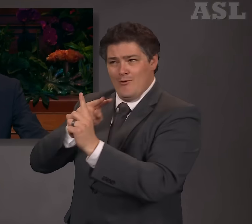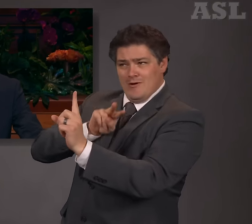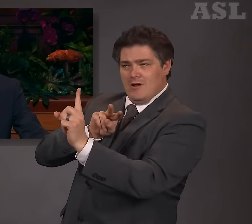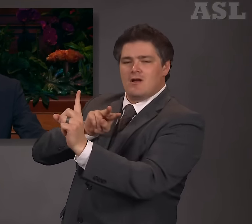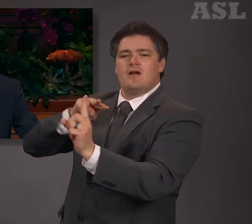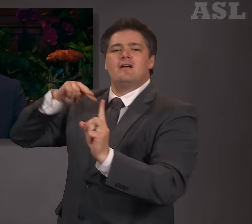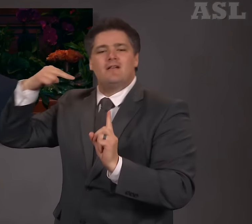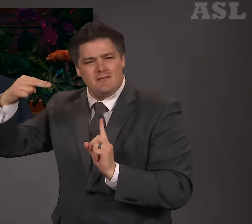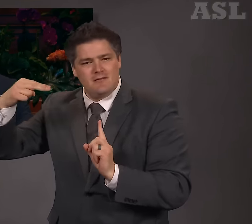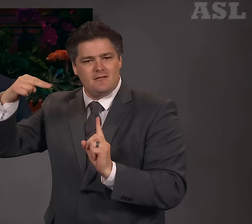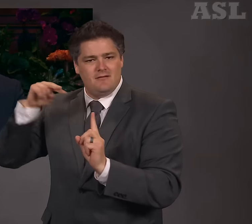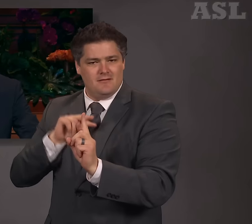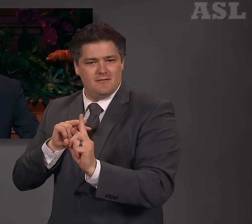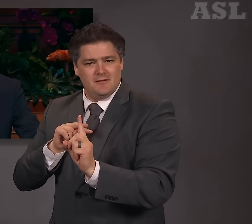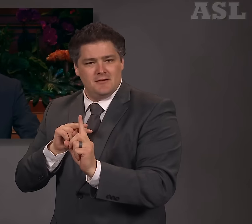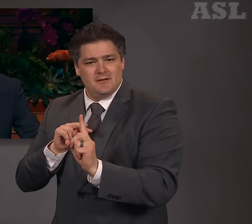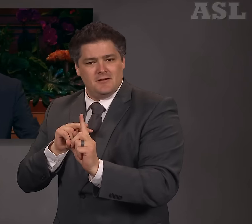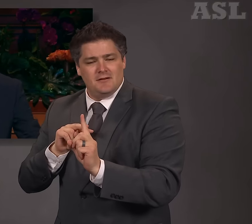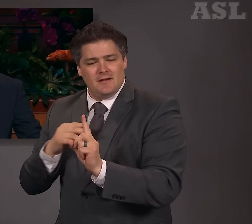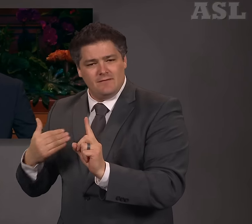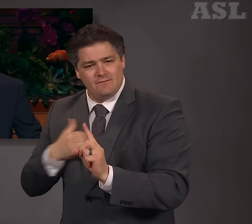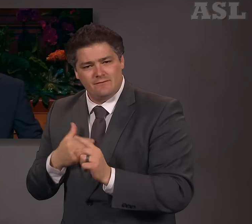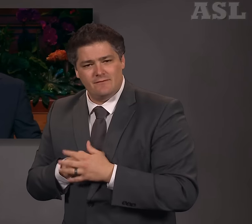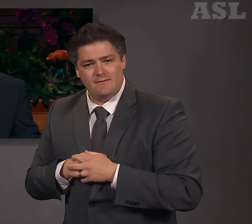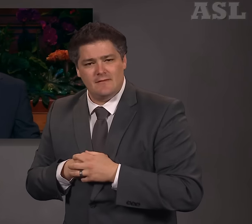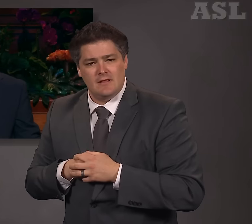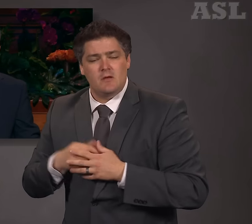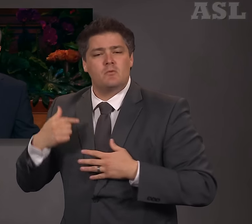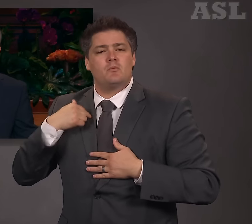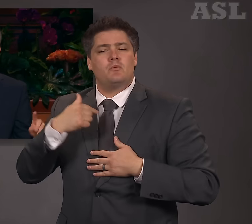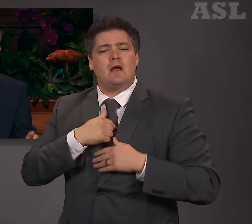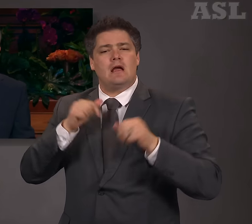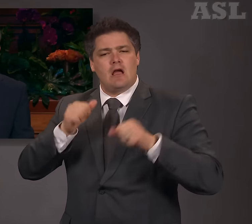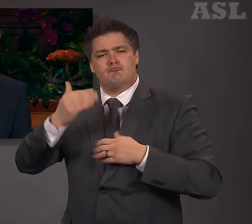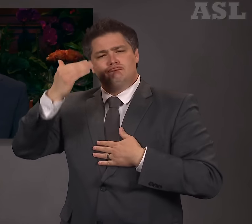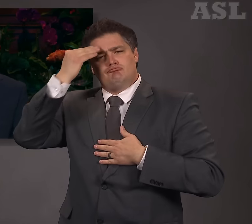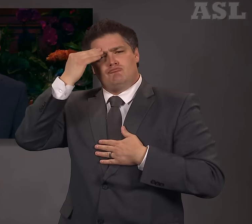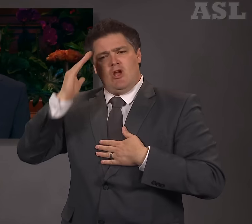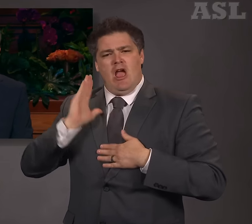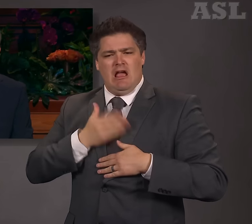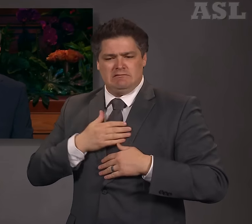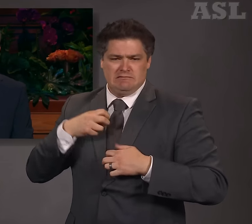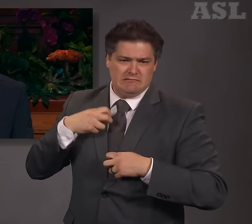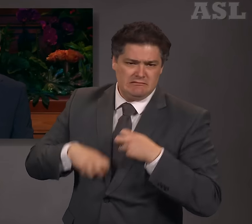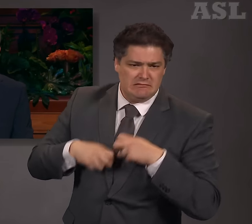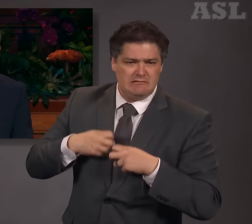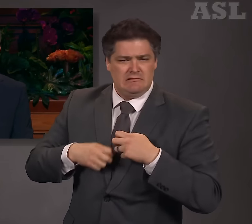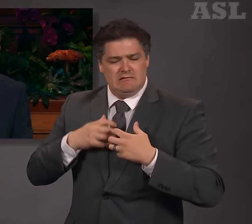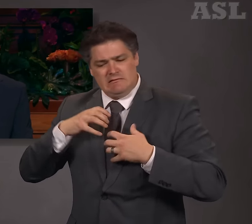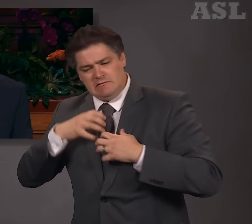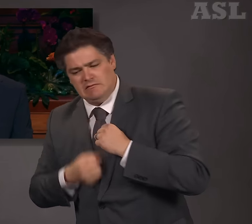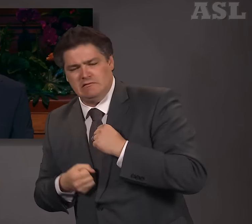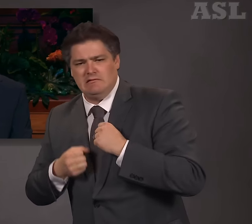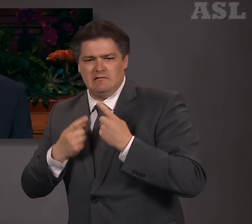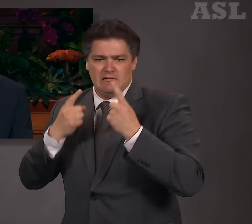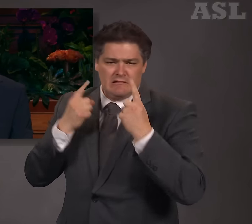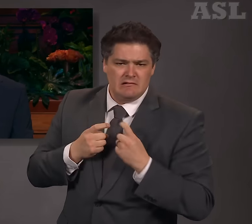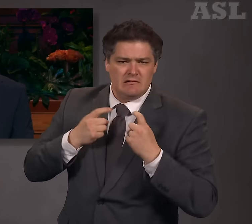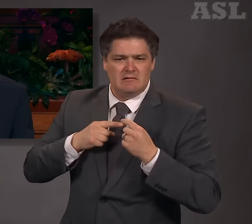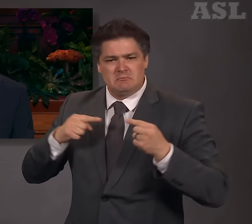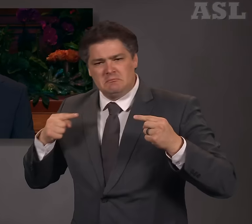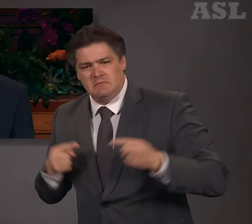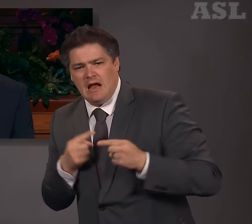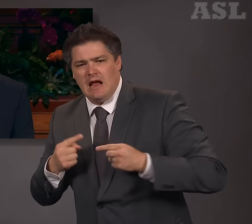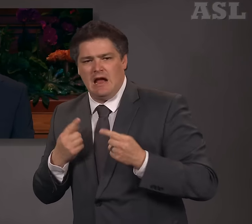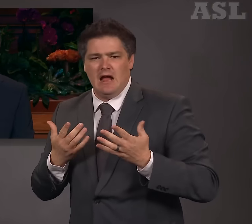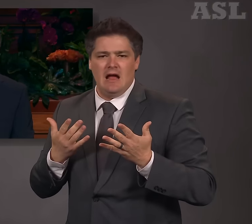they are always there. We can rest assured that our difficulties, sorrows, afflictions, and pains do not define